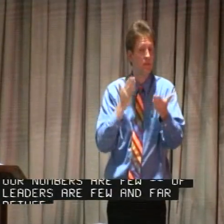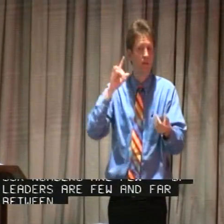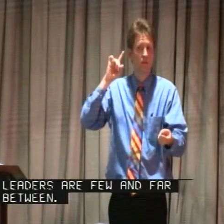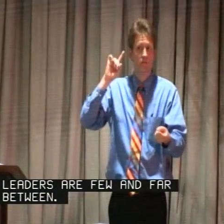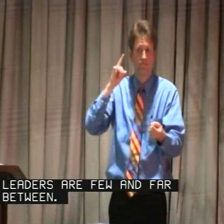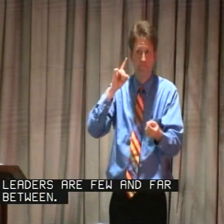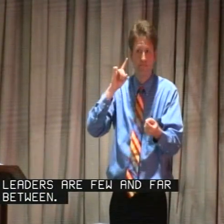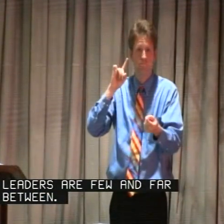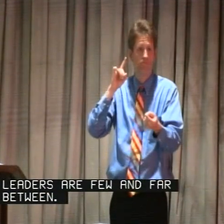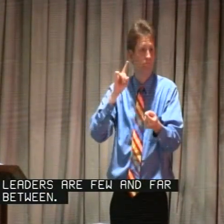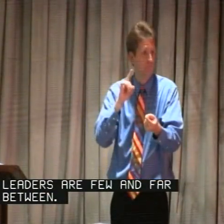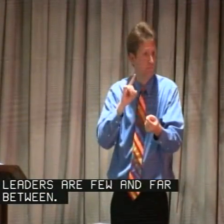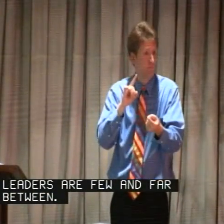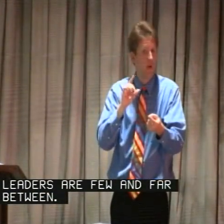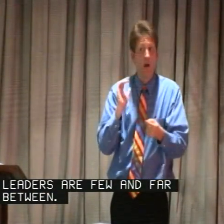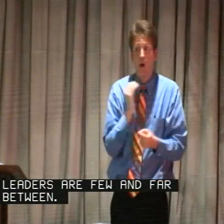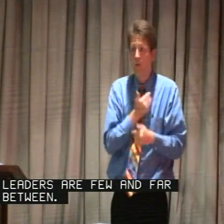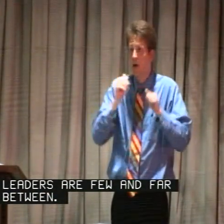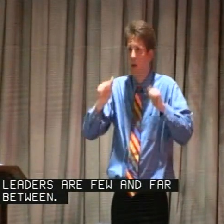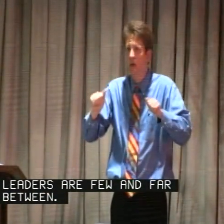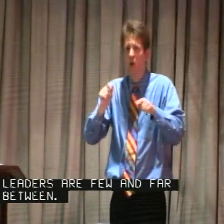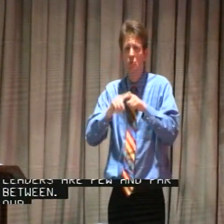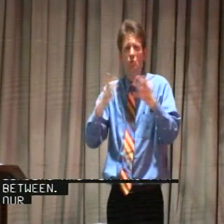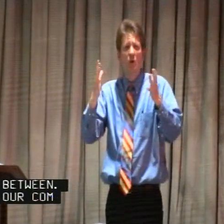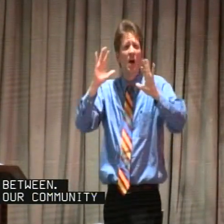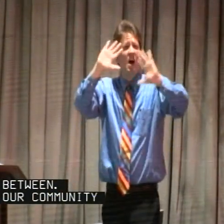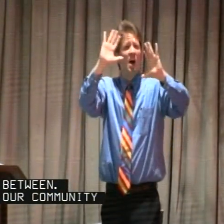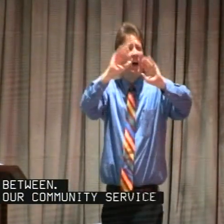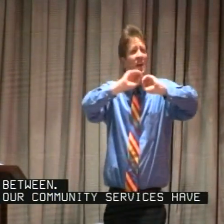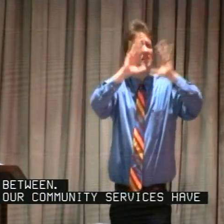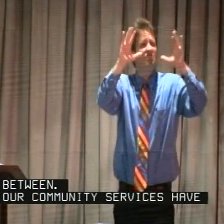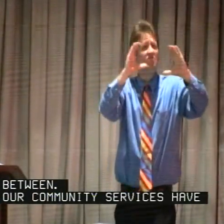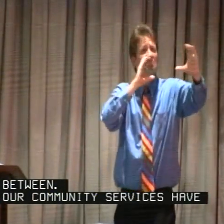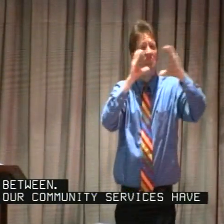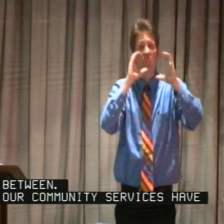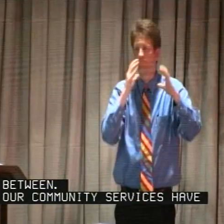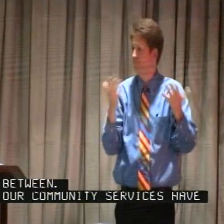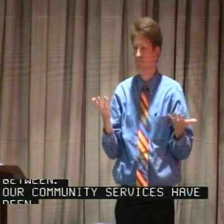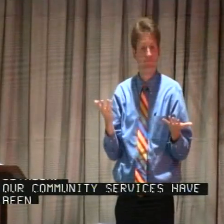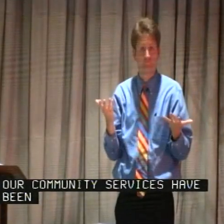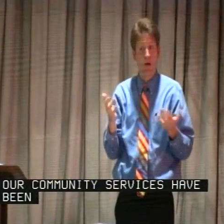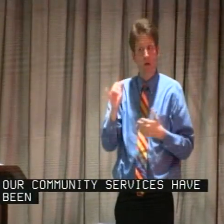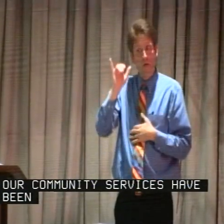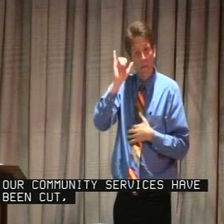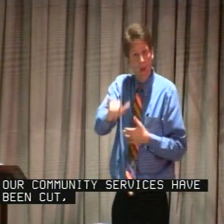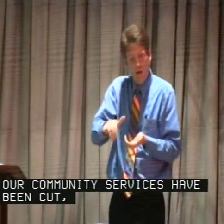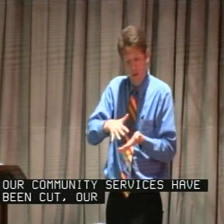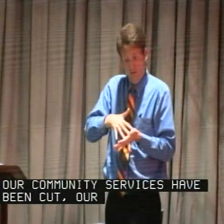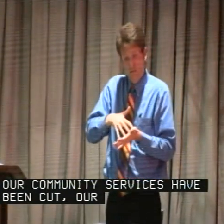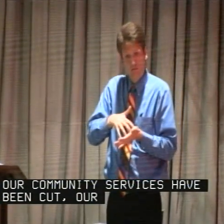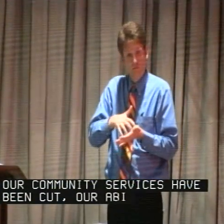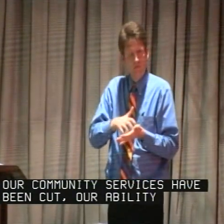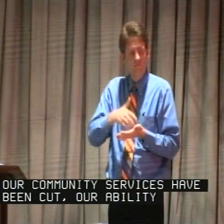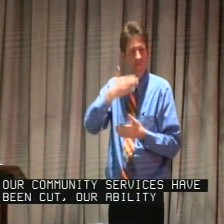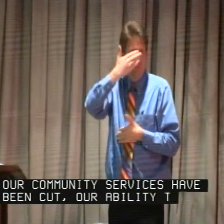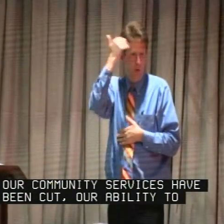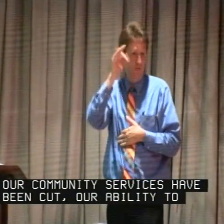Our community services have been cut. Our ability to communicate clearly has been reduced